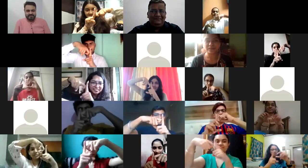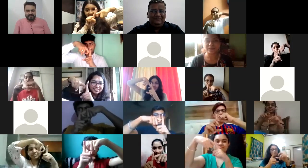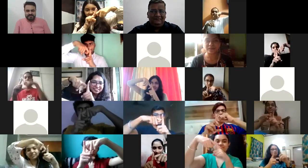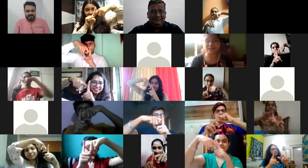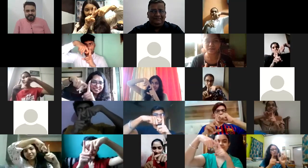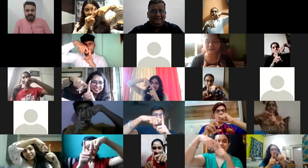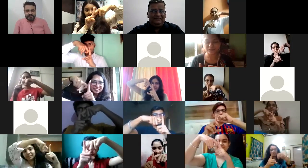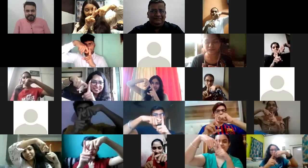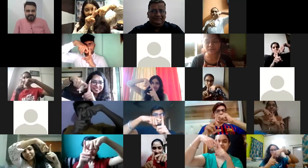L,